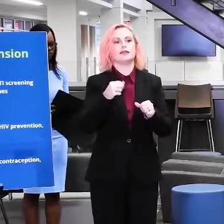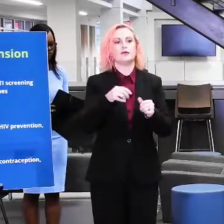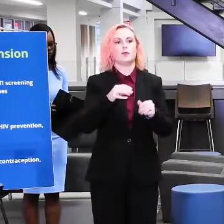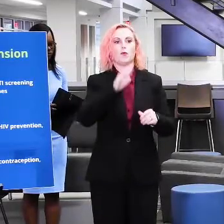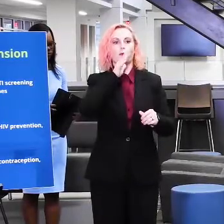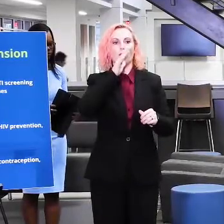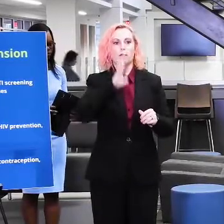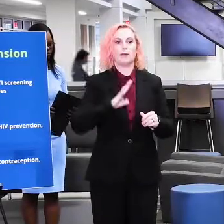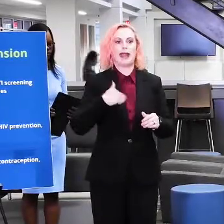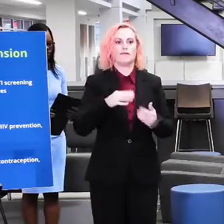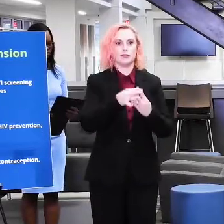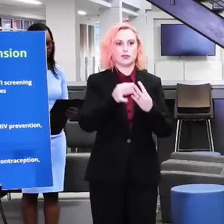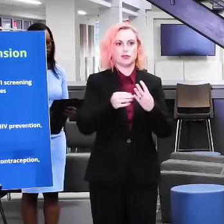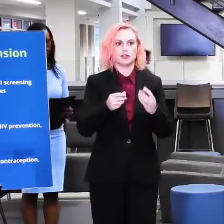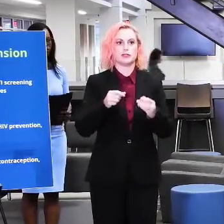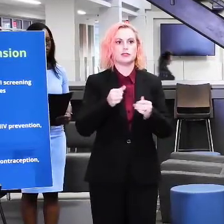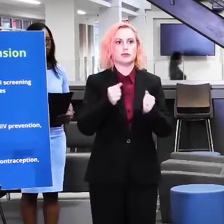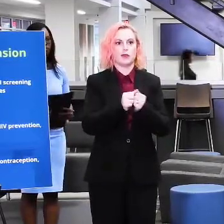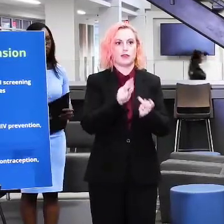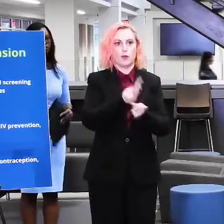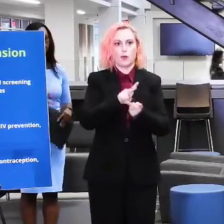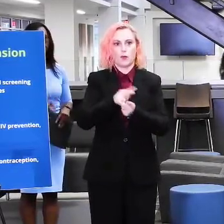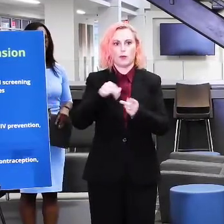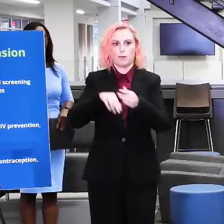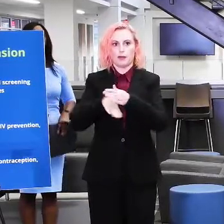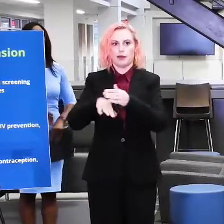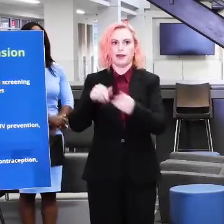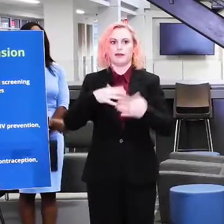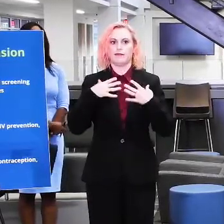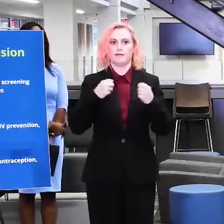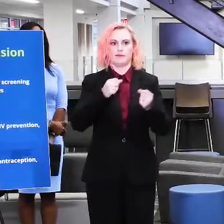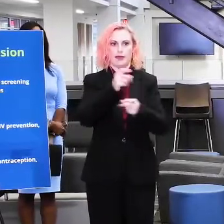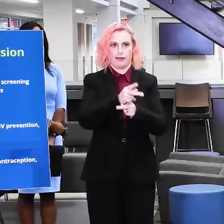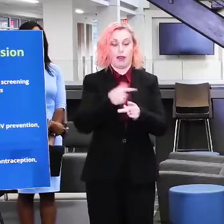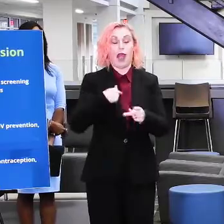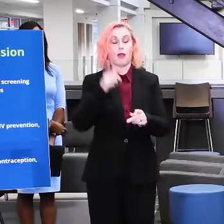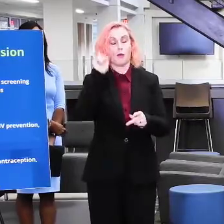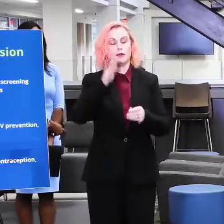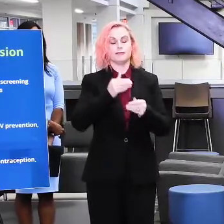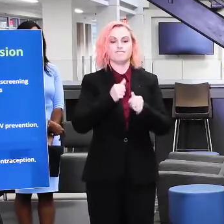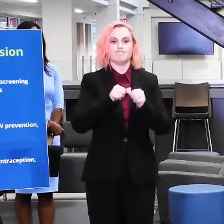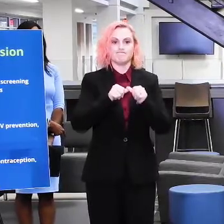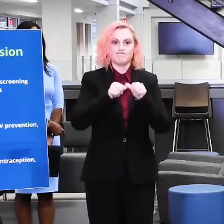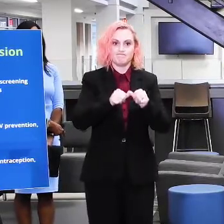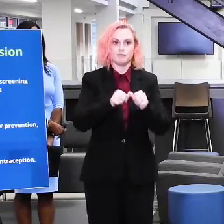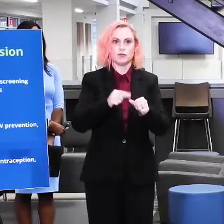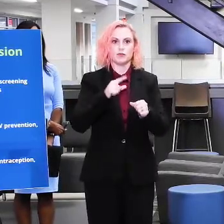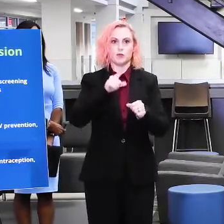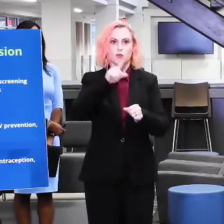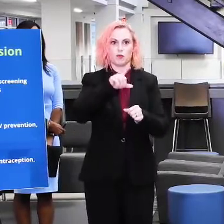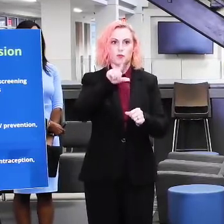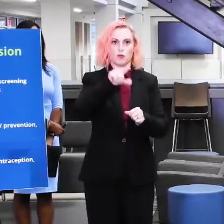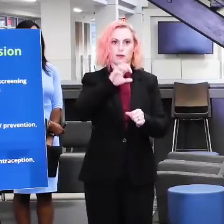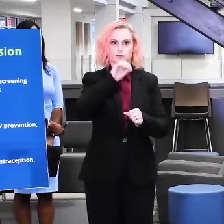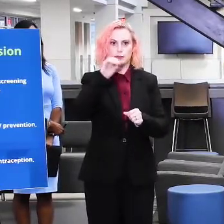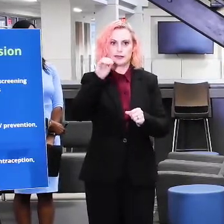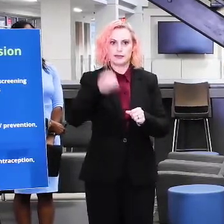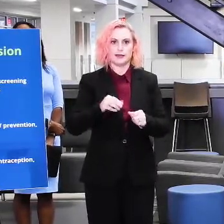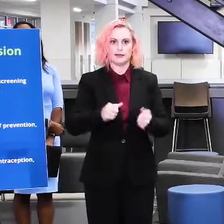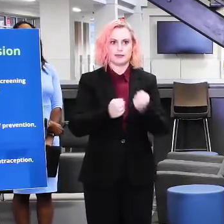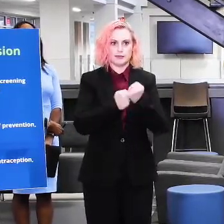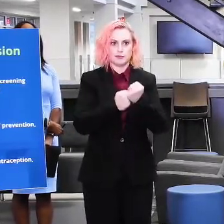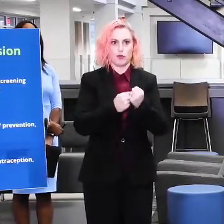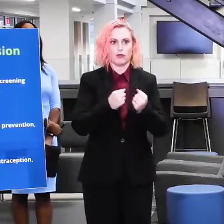over their reproductive health care. I will continue to unequivocally support the right for women